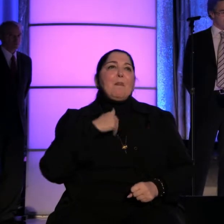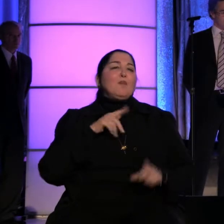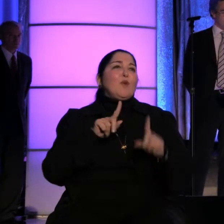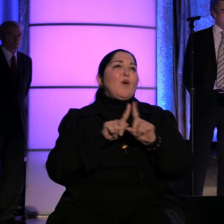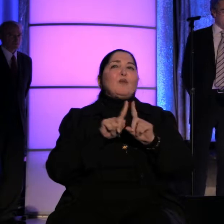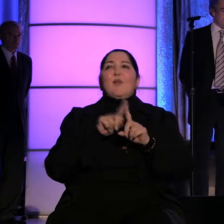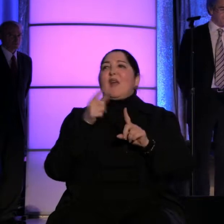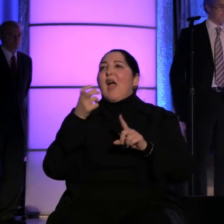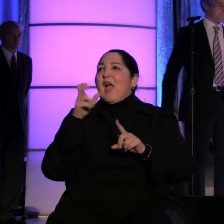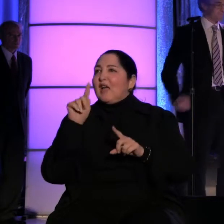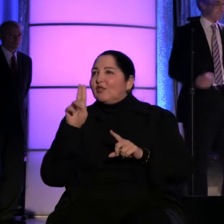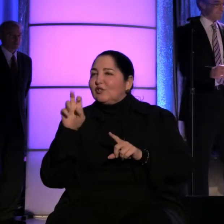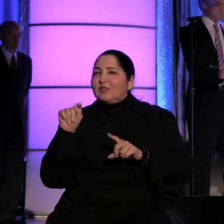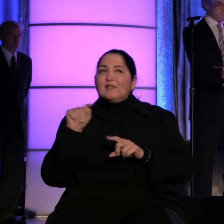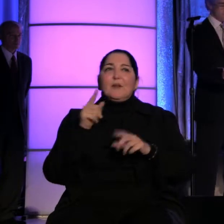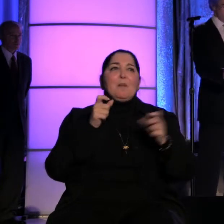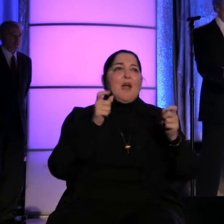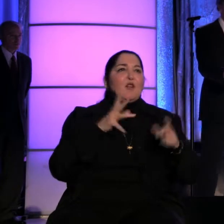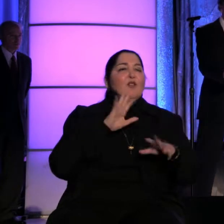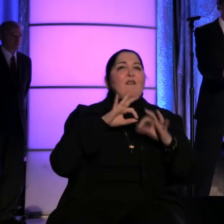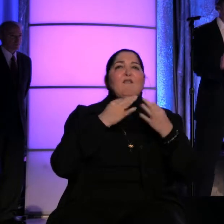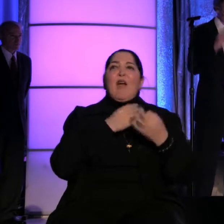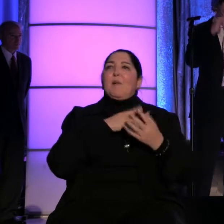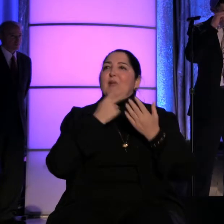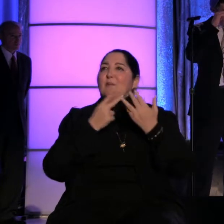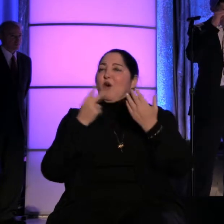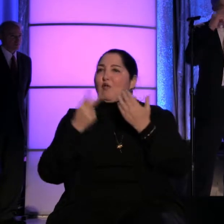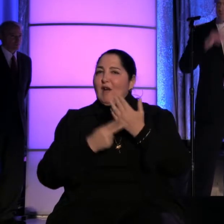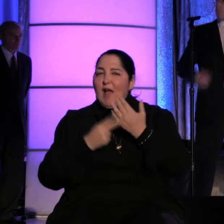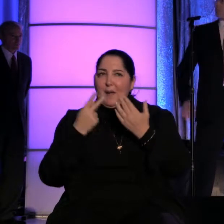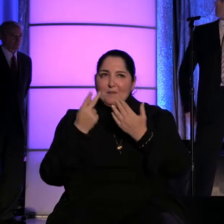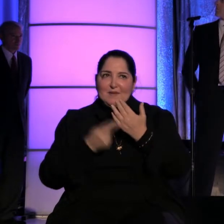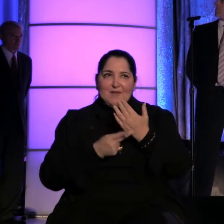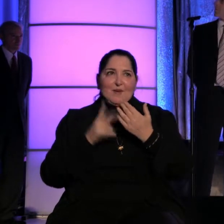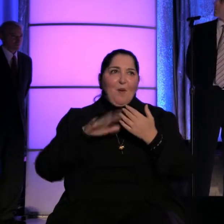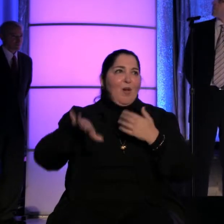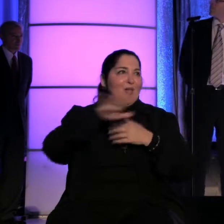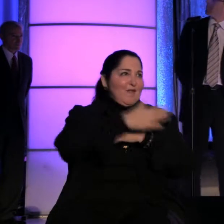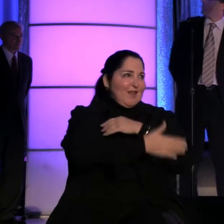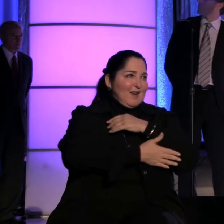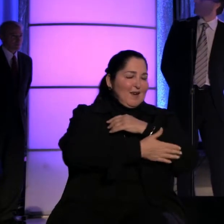and managers and family programmers that work with on a regular basis throughout the country.